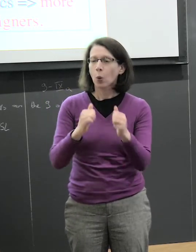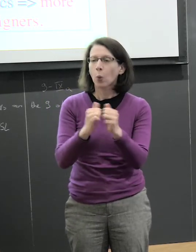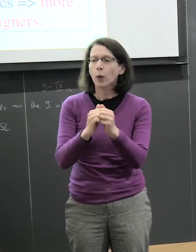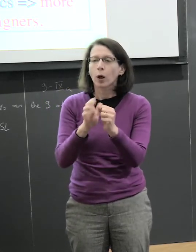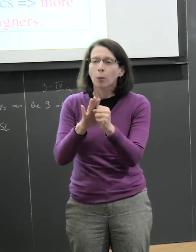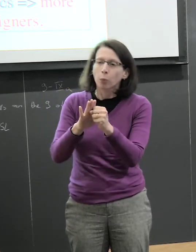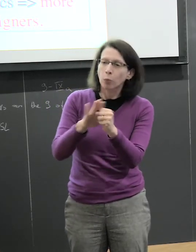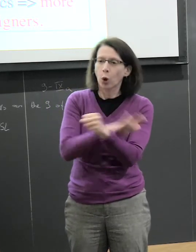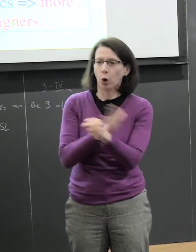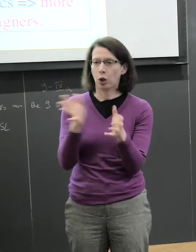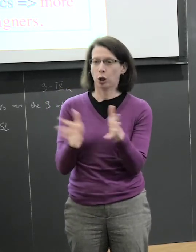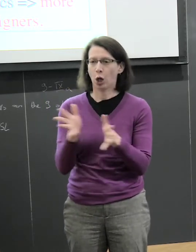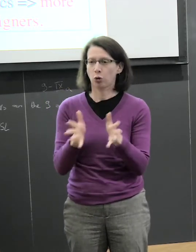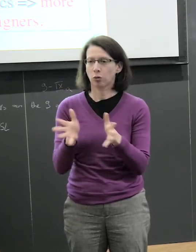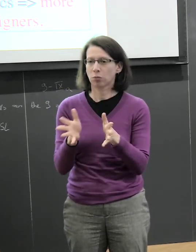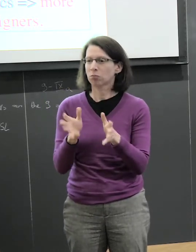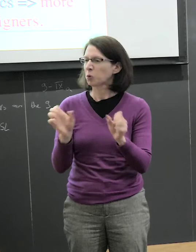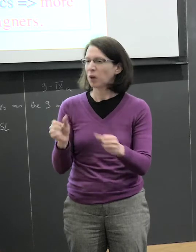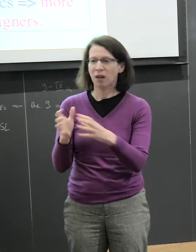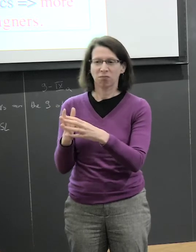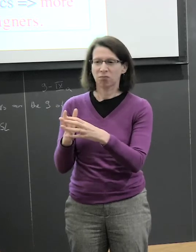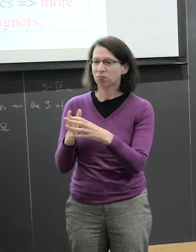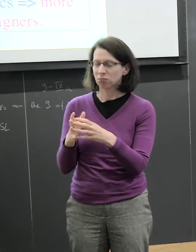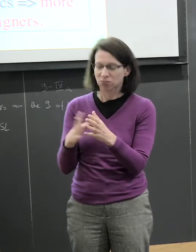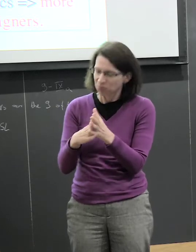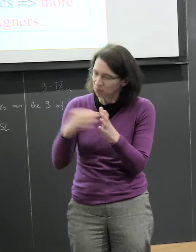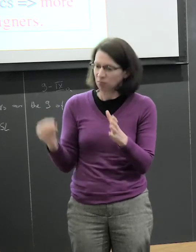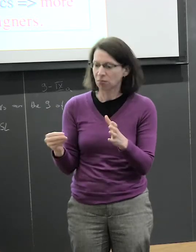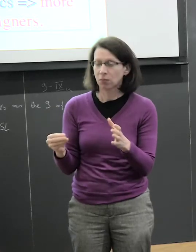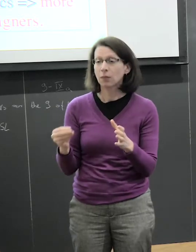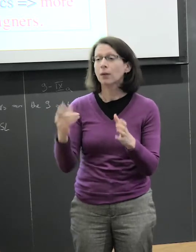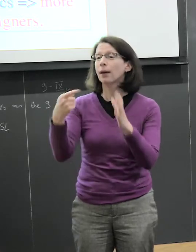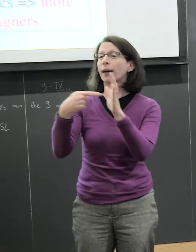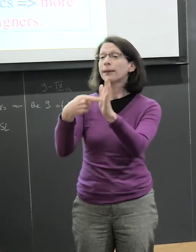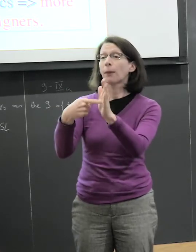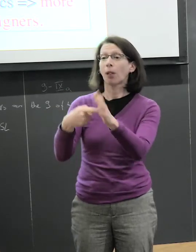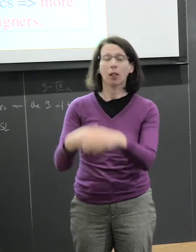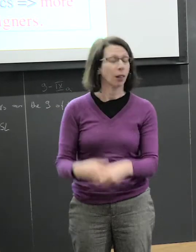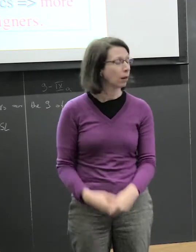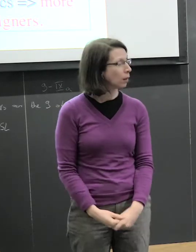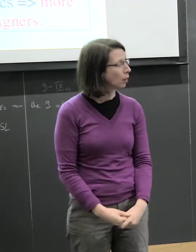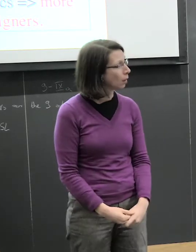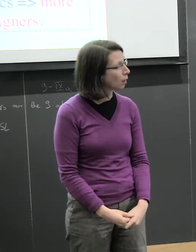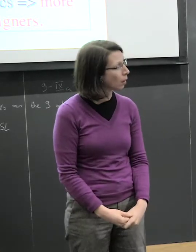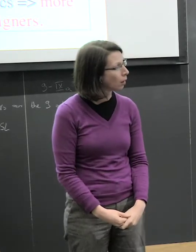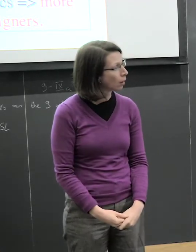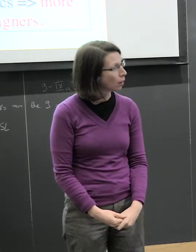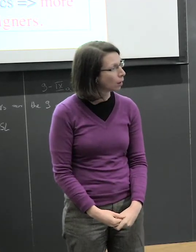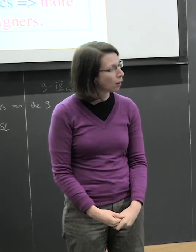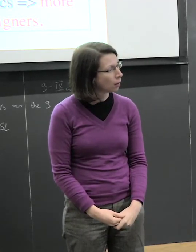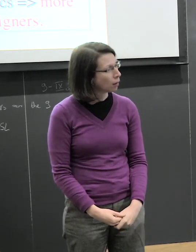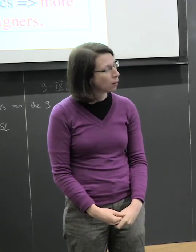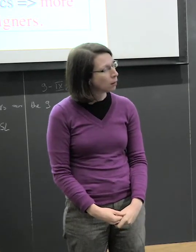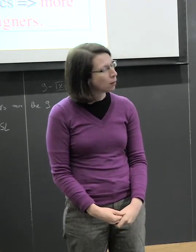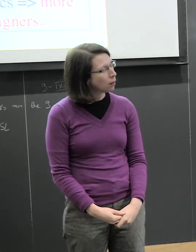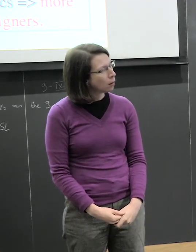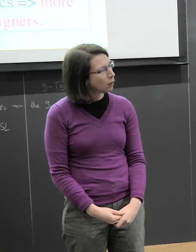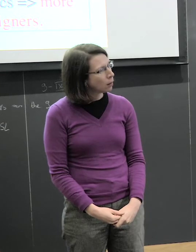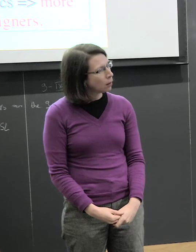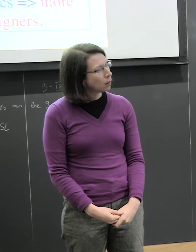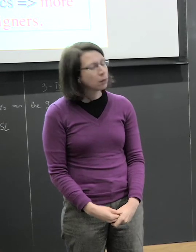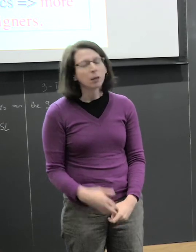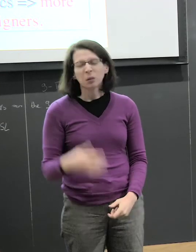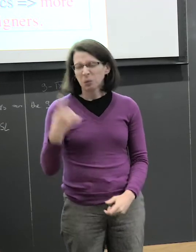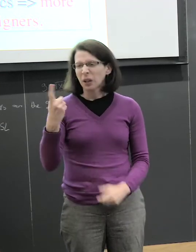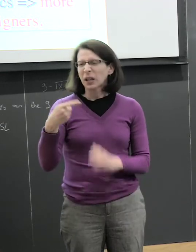Okay, so I'll just give you an example. So we you know, I displayed an example of